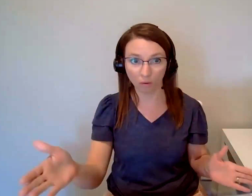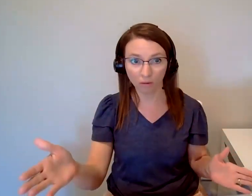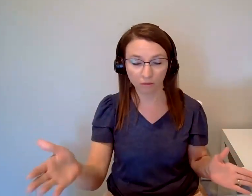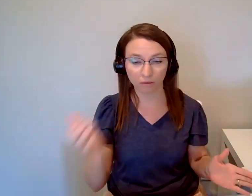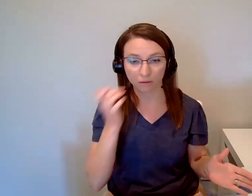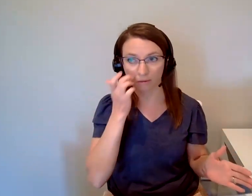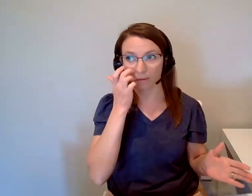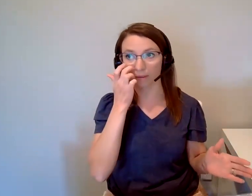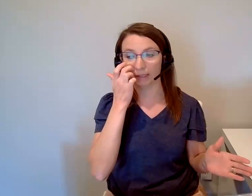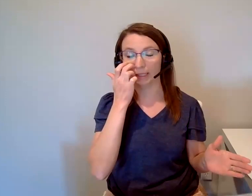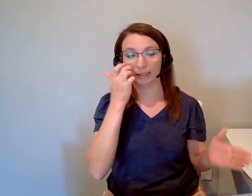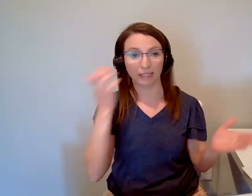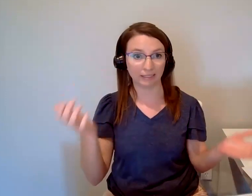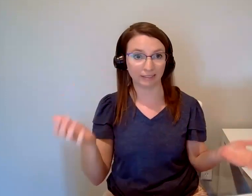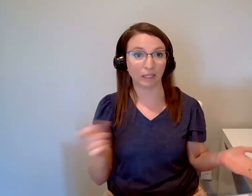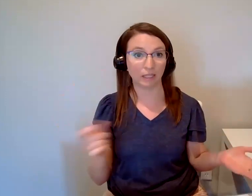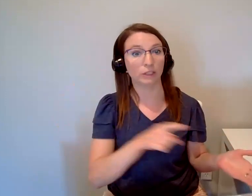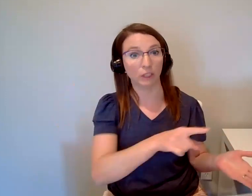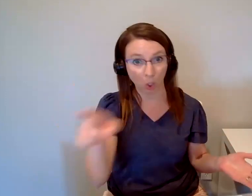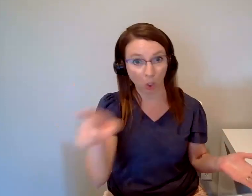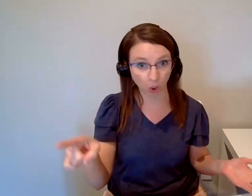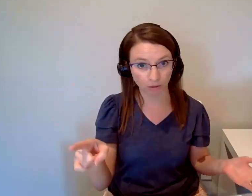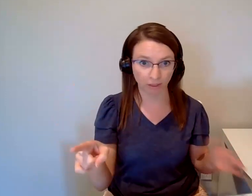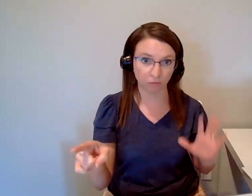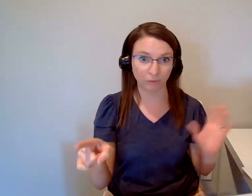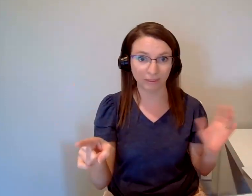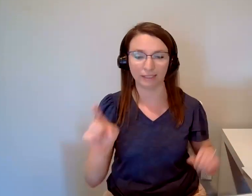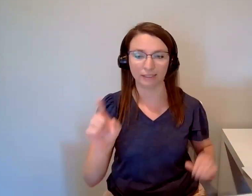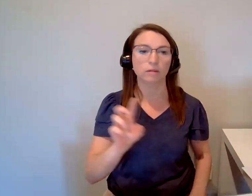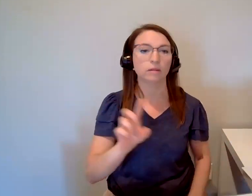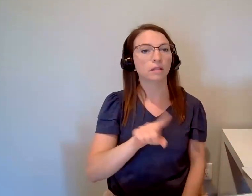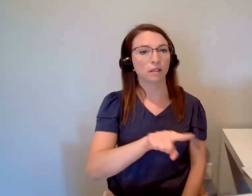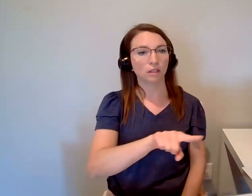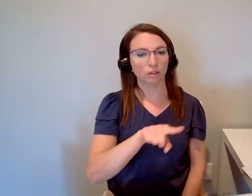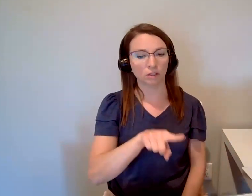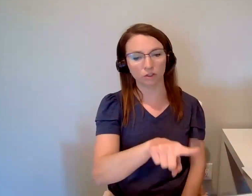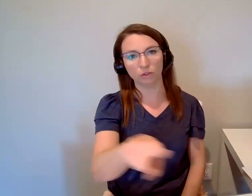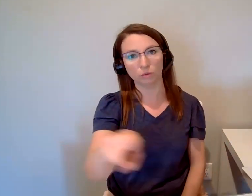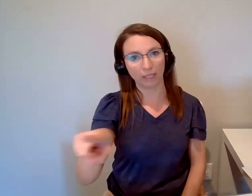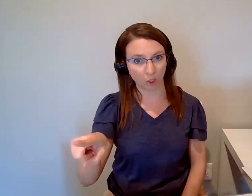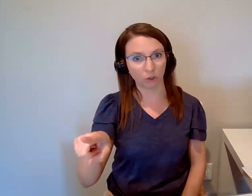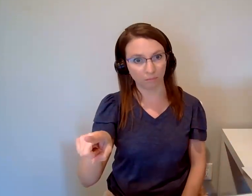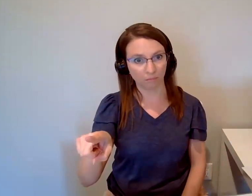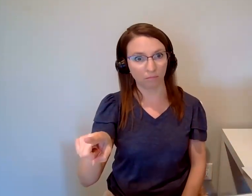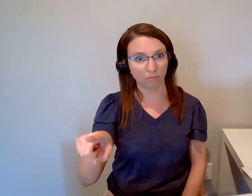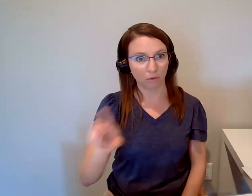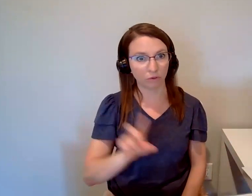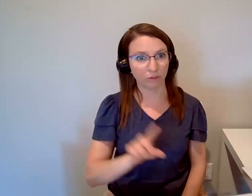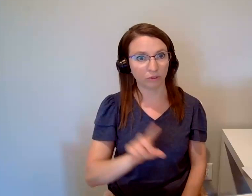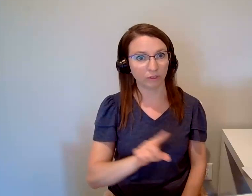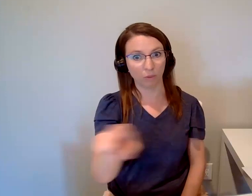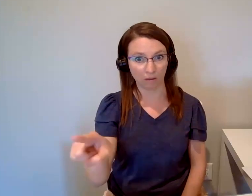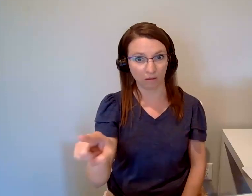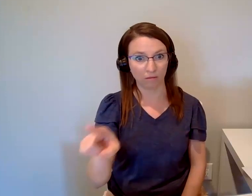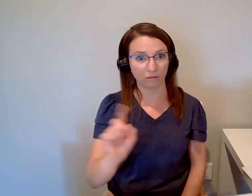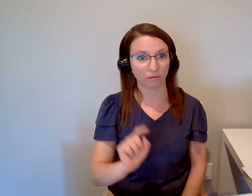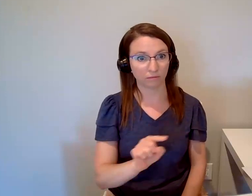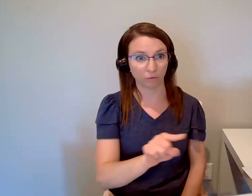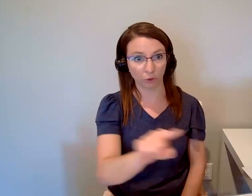all, or as I say in the South, y'all, as we say in the South, you're going to just do that arc motion as well for